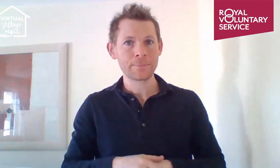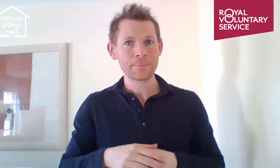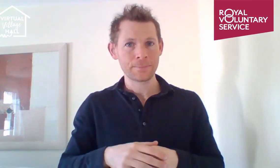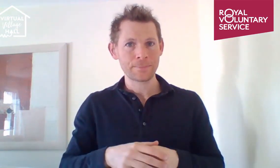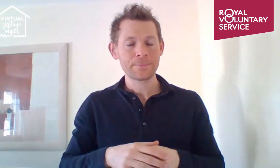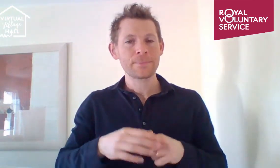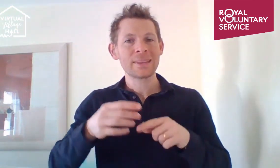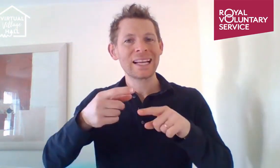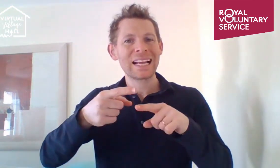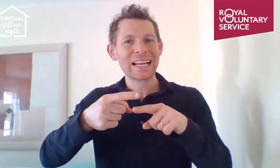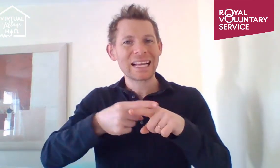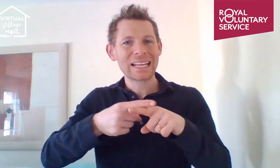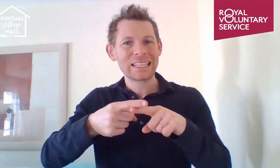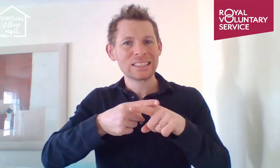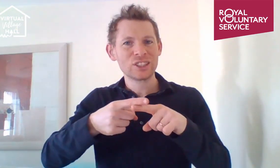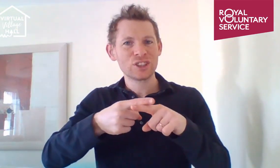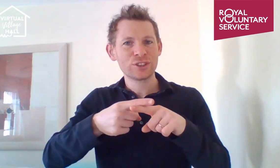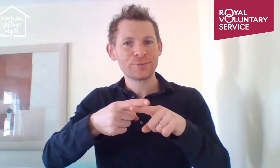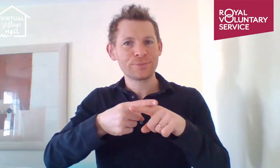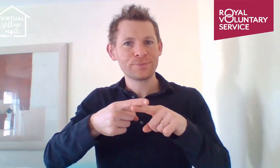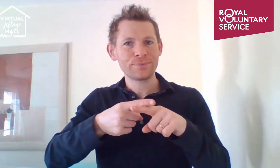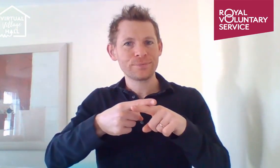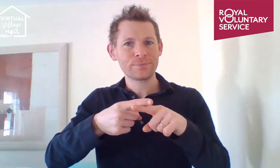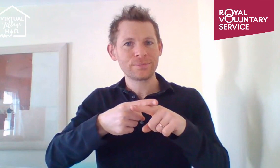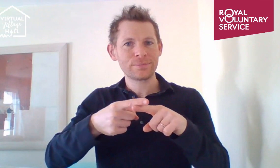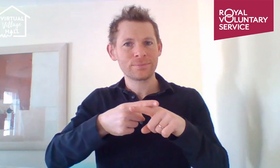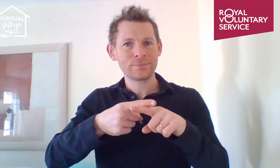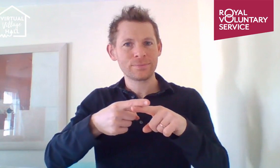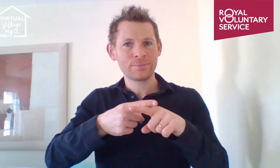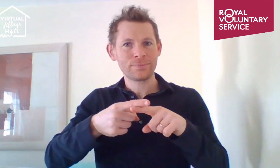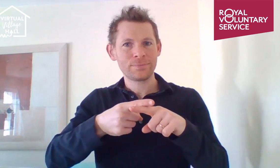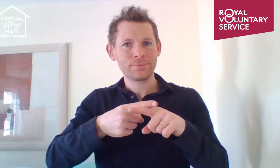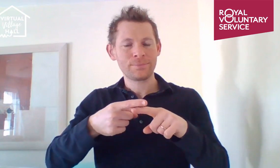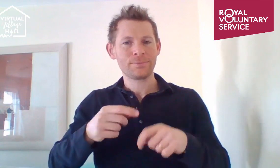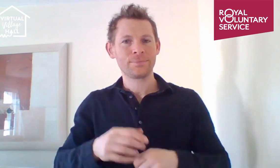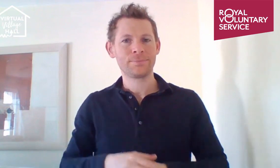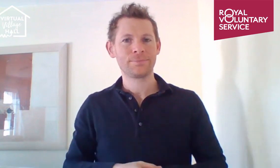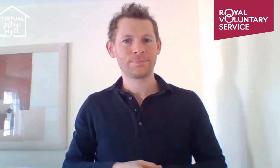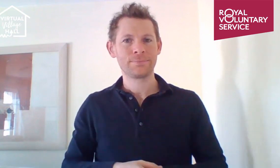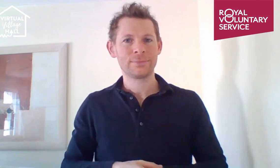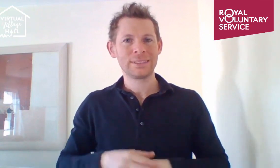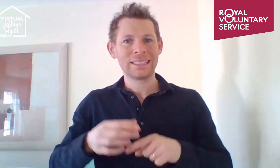Okay. So this is the sign for English.